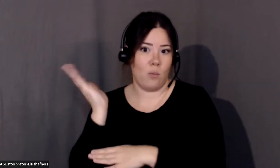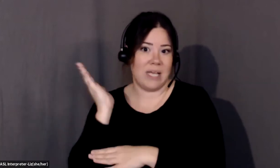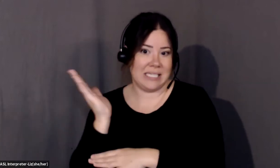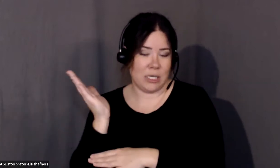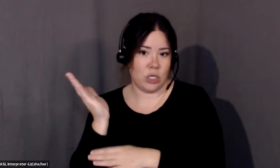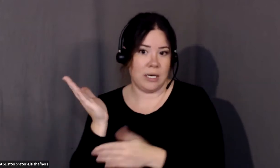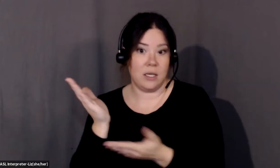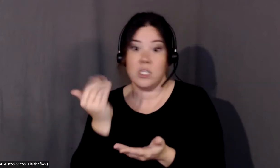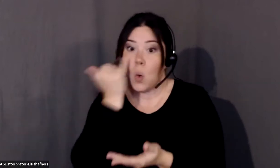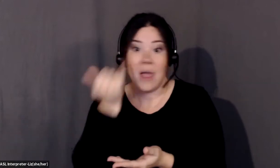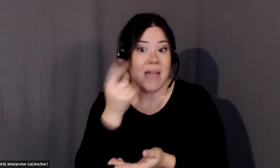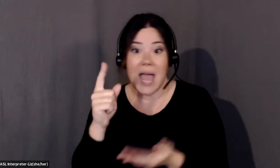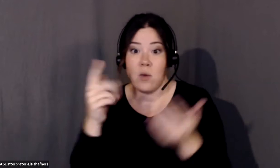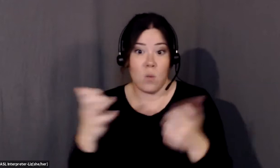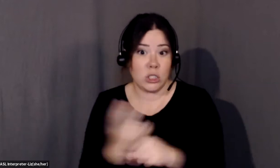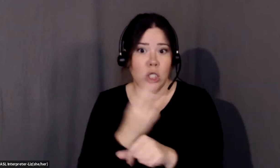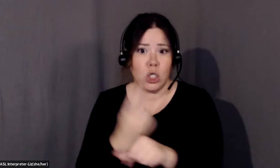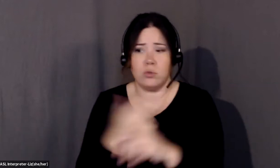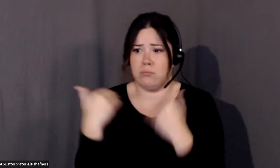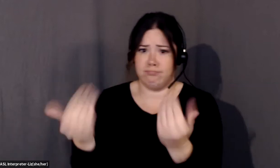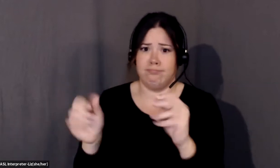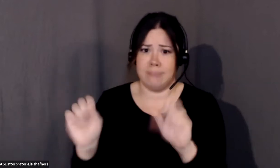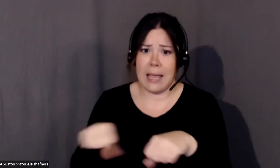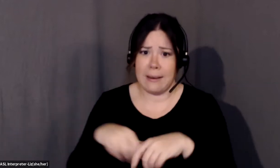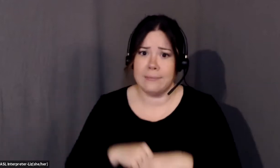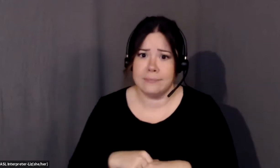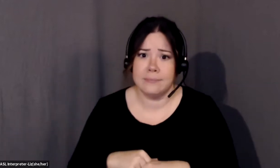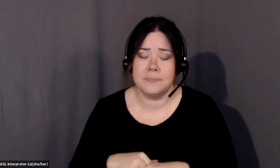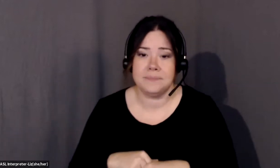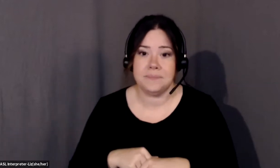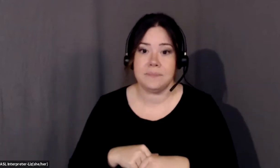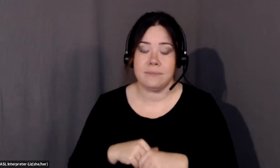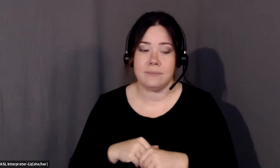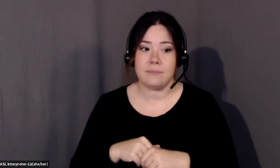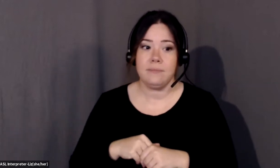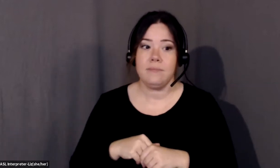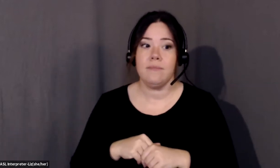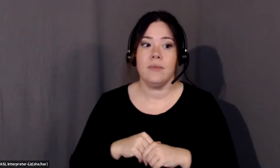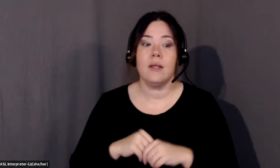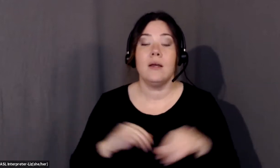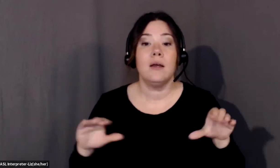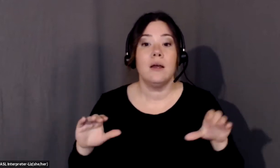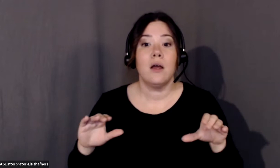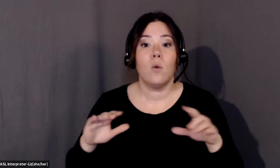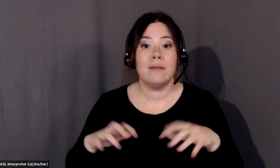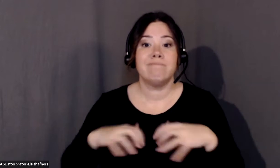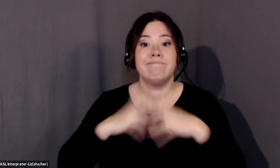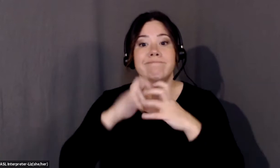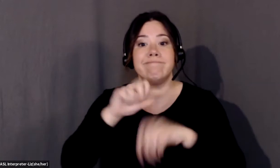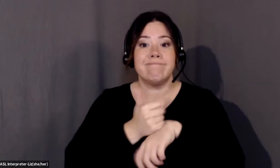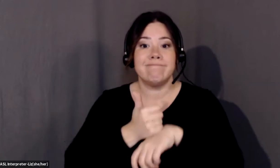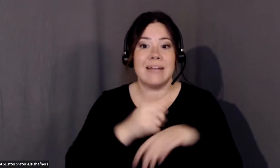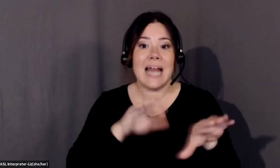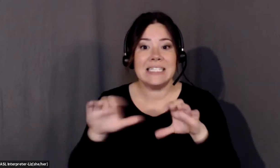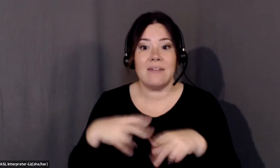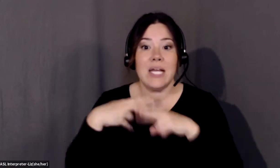any of you want to utilize them, you can. We did an activity that we put together. It's called Know Before You